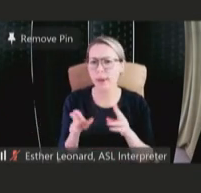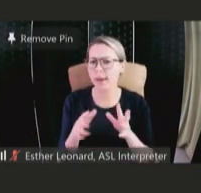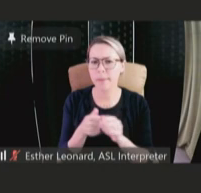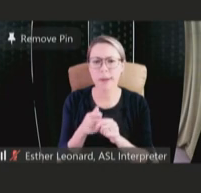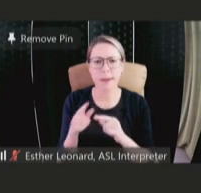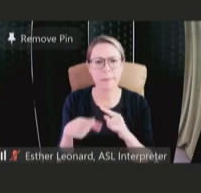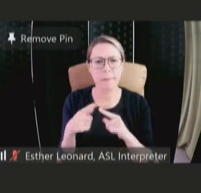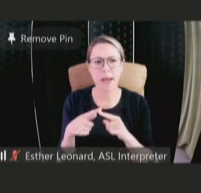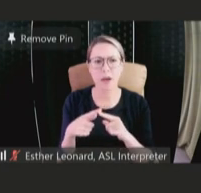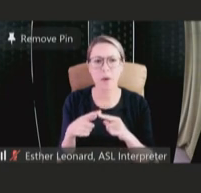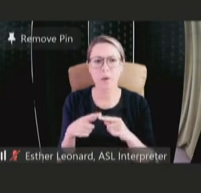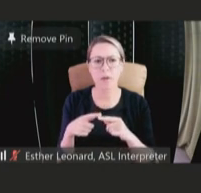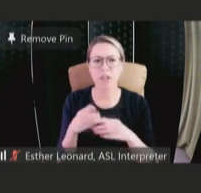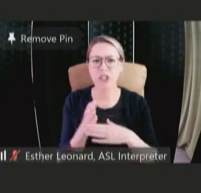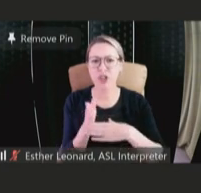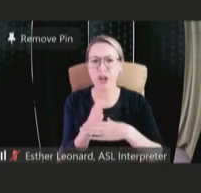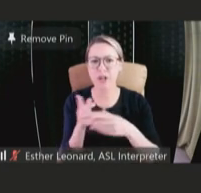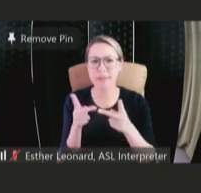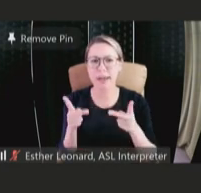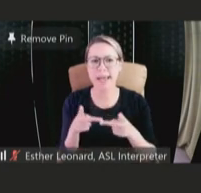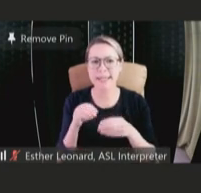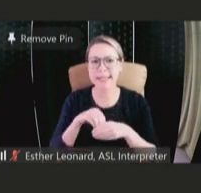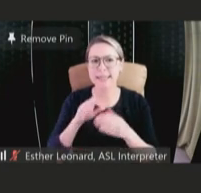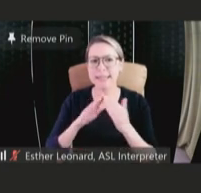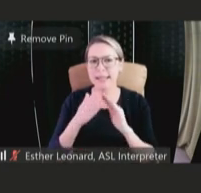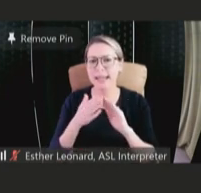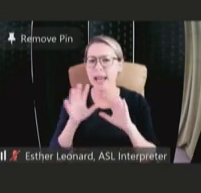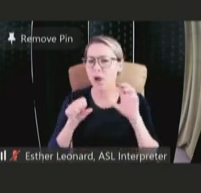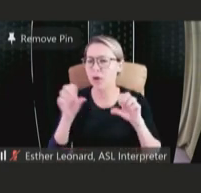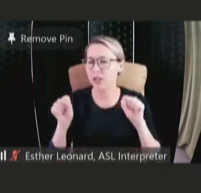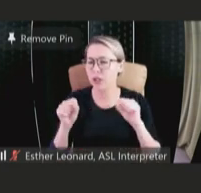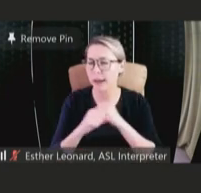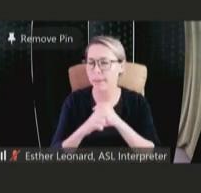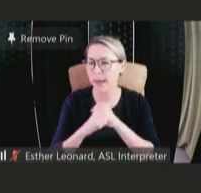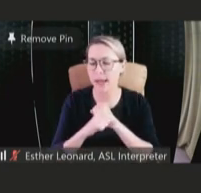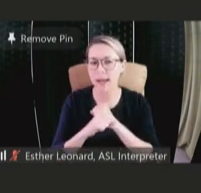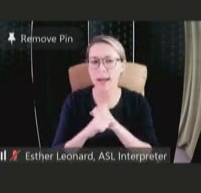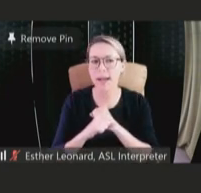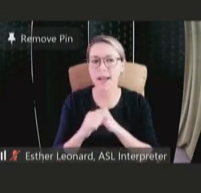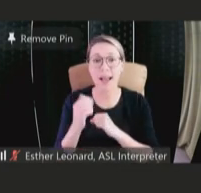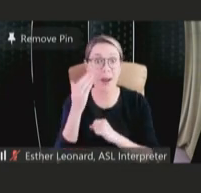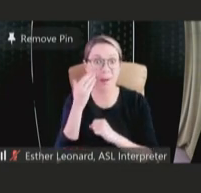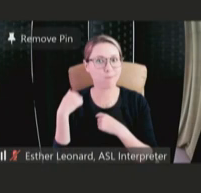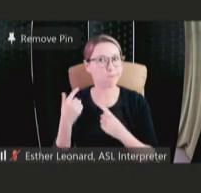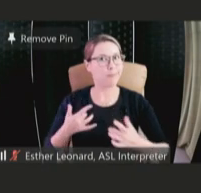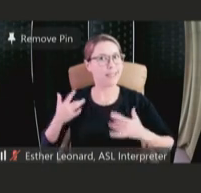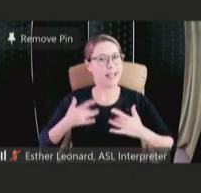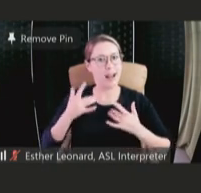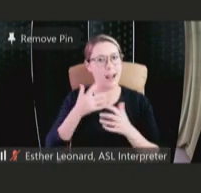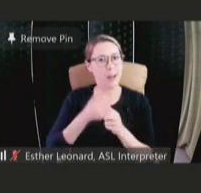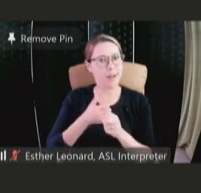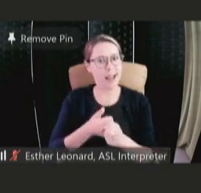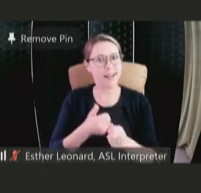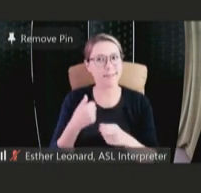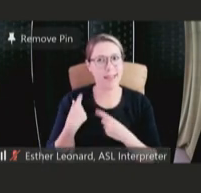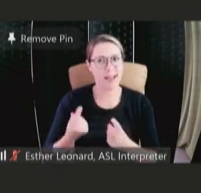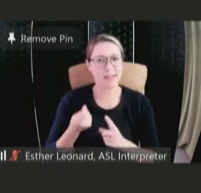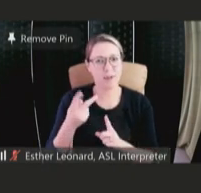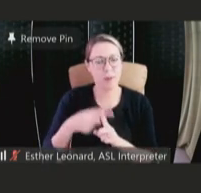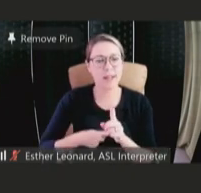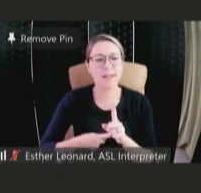shared spaces in the city outreach campaign, which I know we've been given some exciting updates on the last few months now that we have a